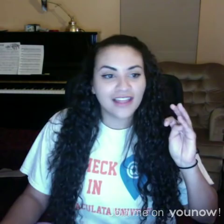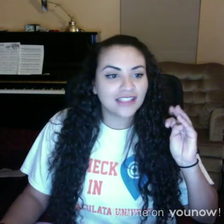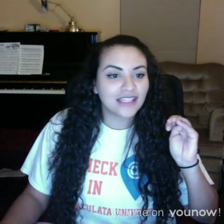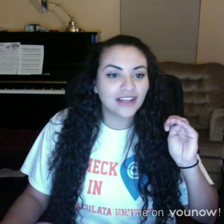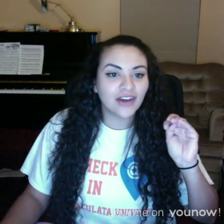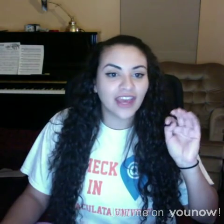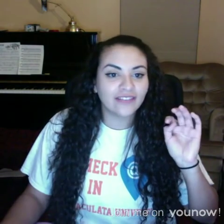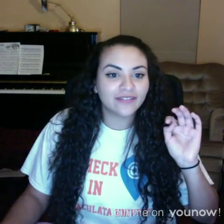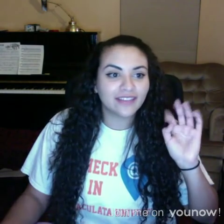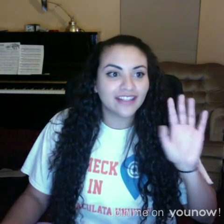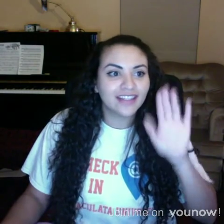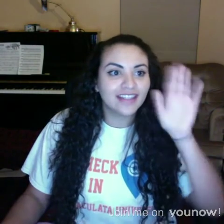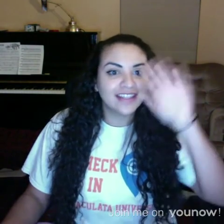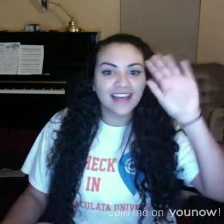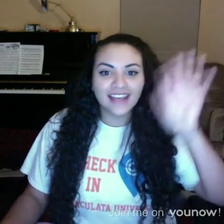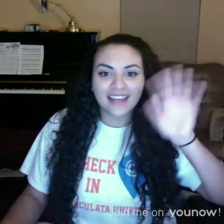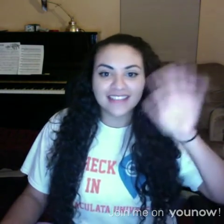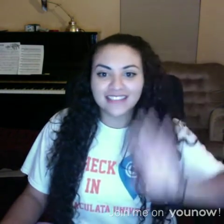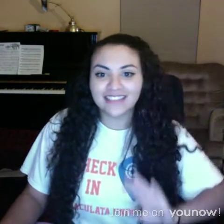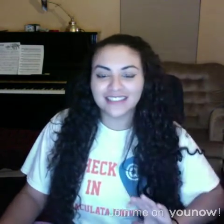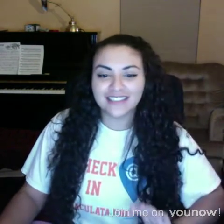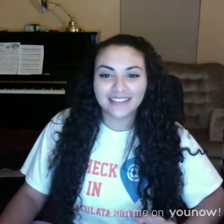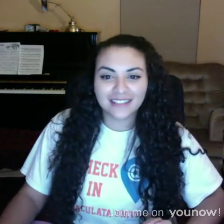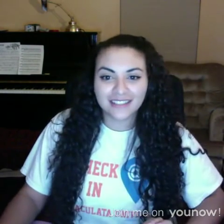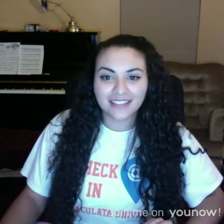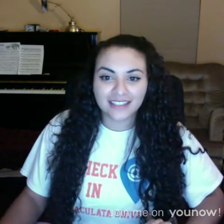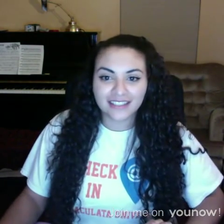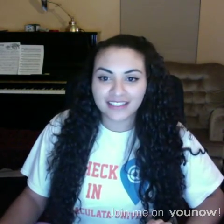Hi, Lexi. Okay. Hi, guys.